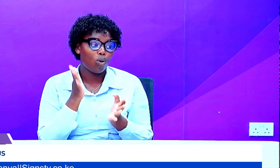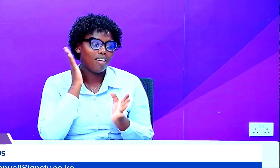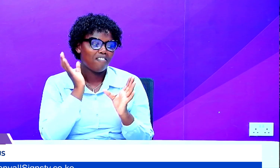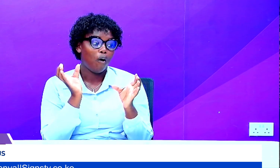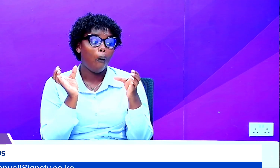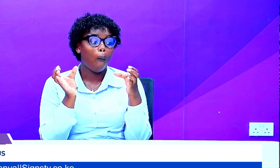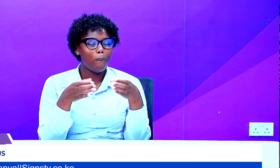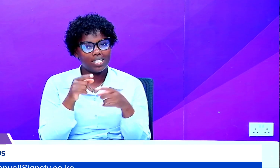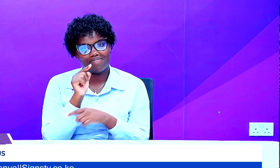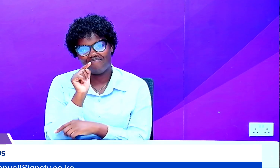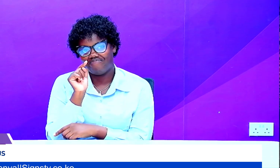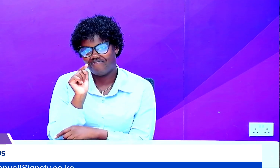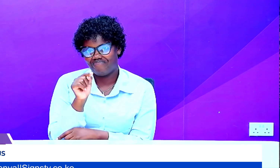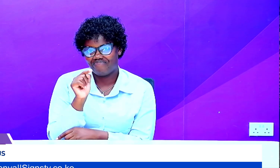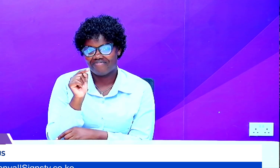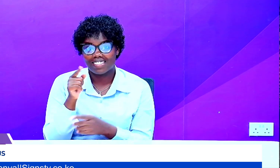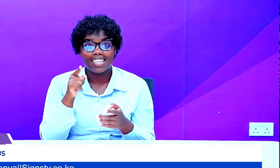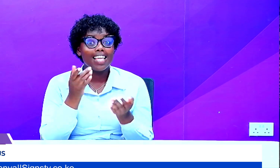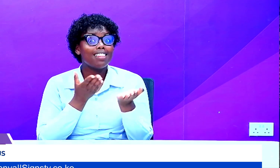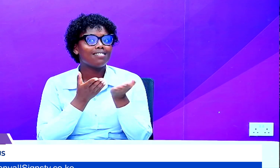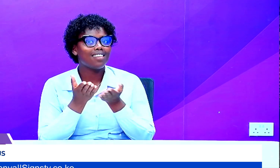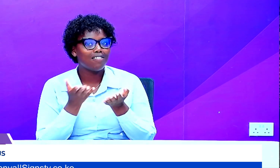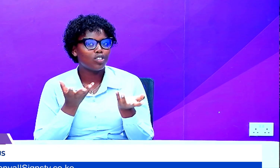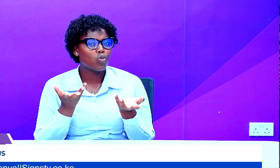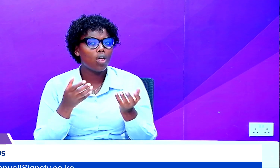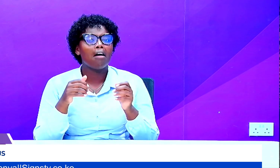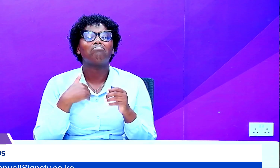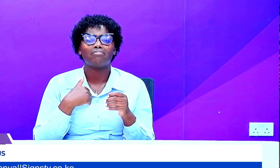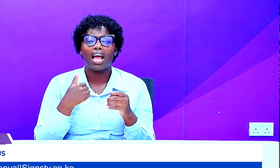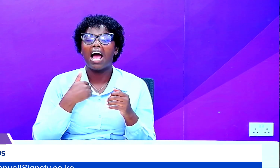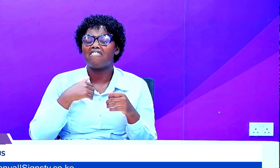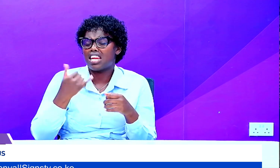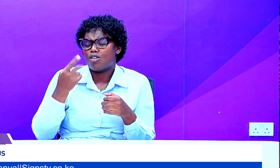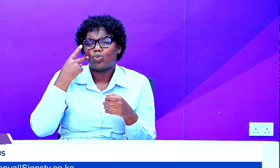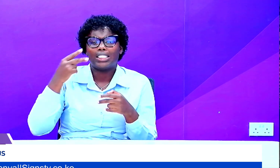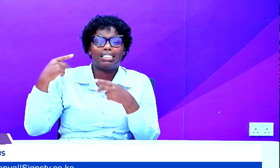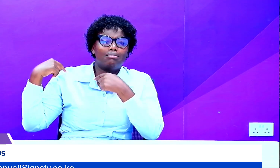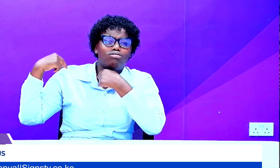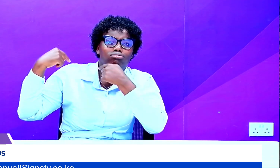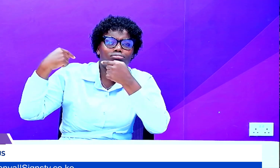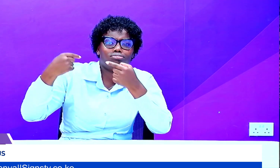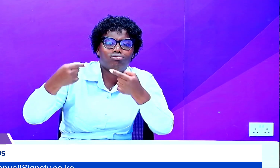of embracing inclusivity for persons with disabilities, particularly the deaf community.